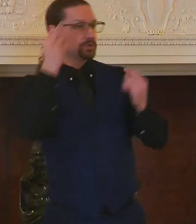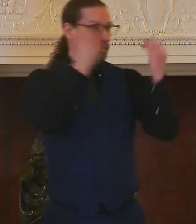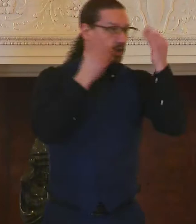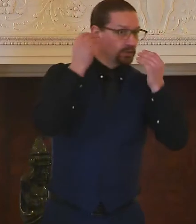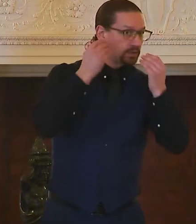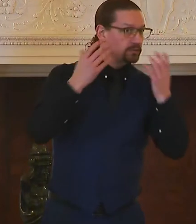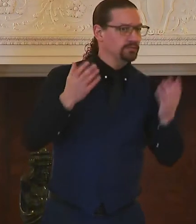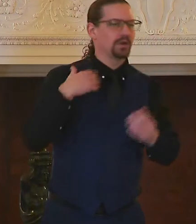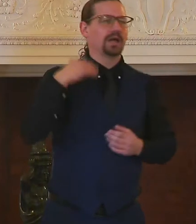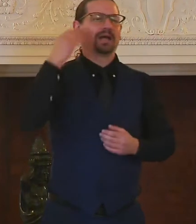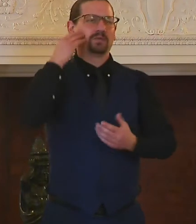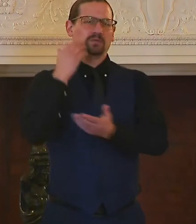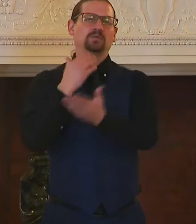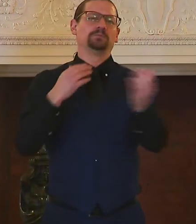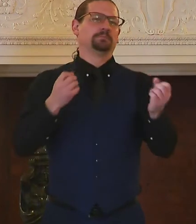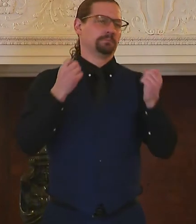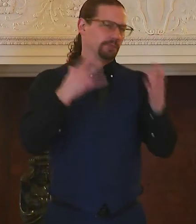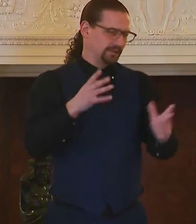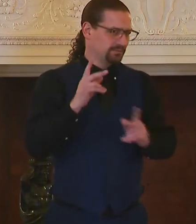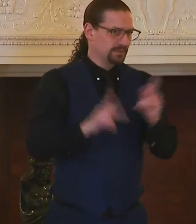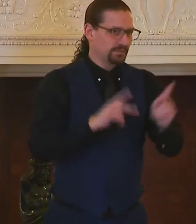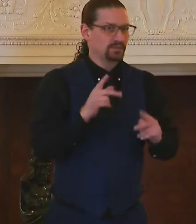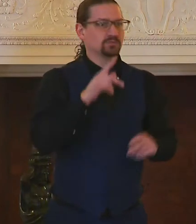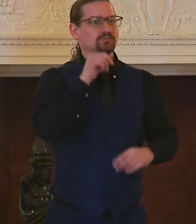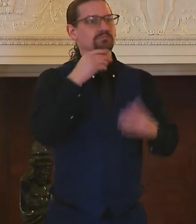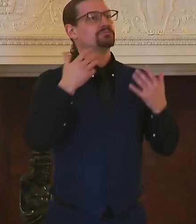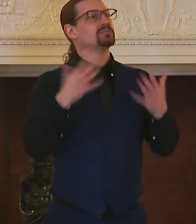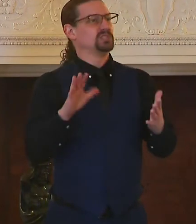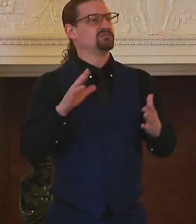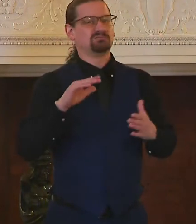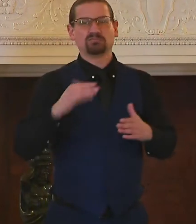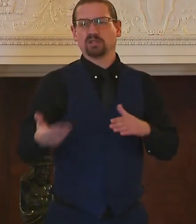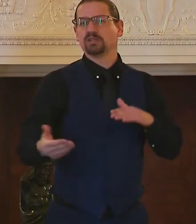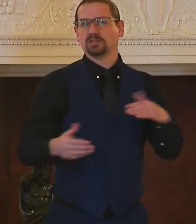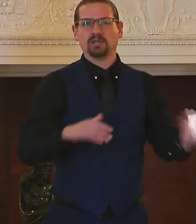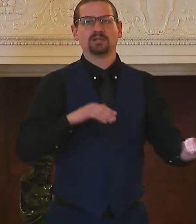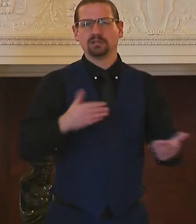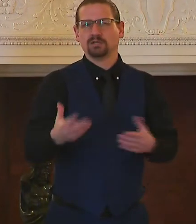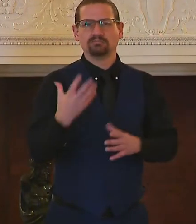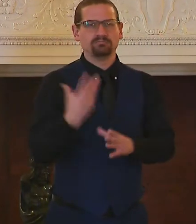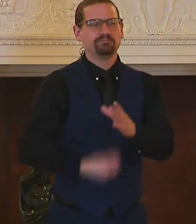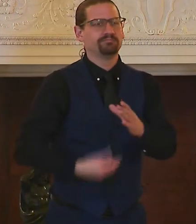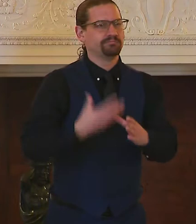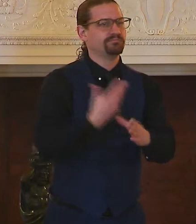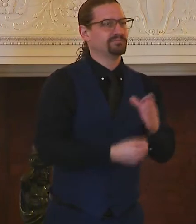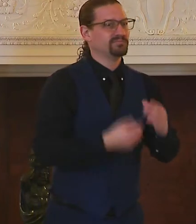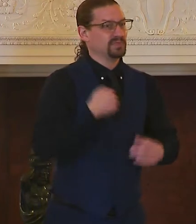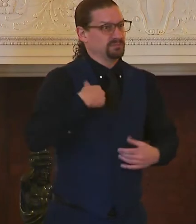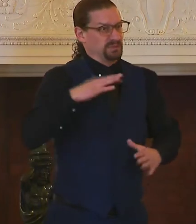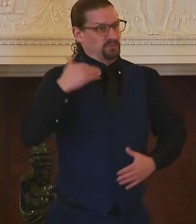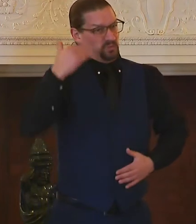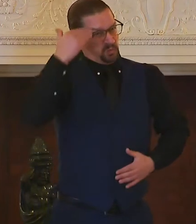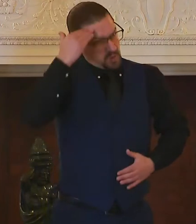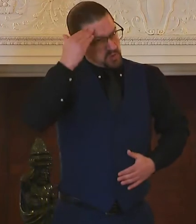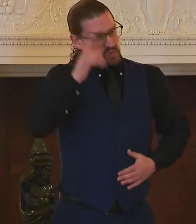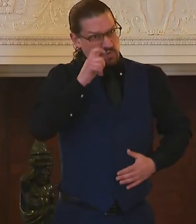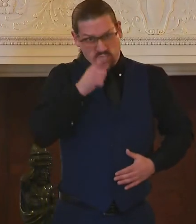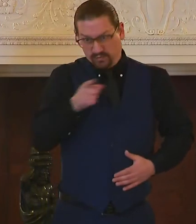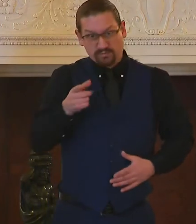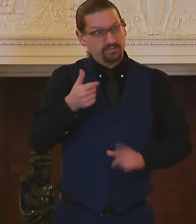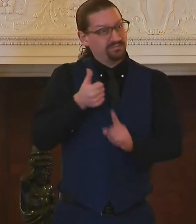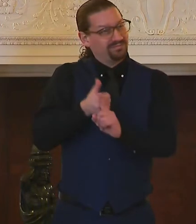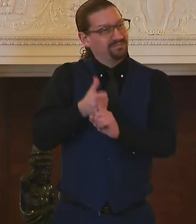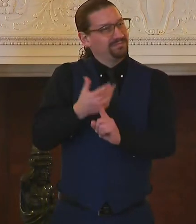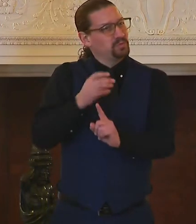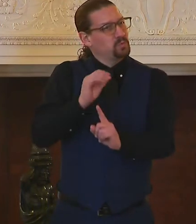passed due to COVID that were not vaccinated. So I want to ask you to one more time, think about it.